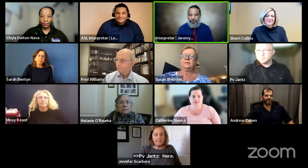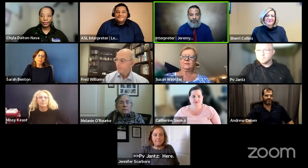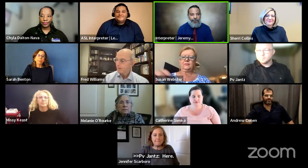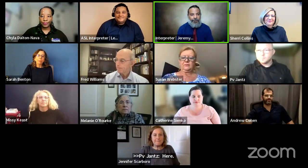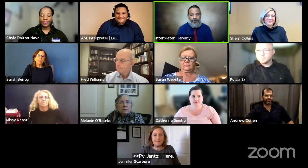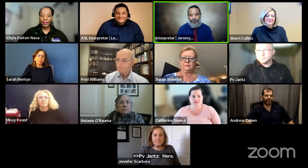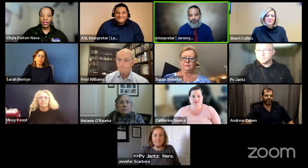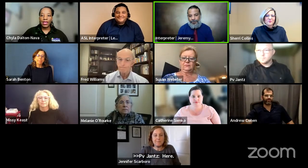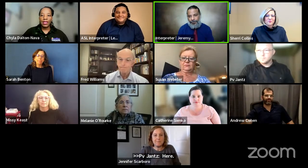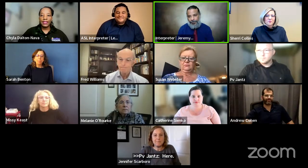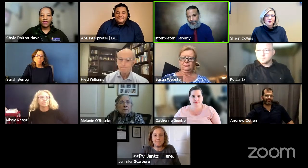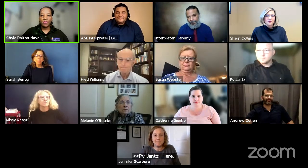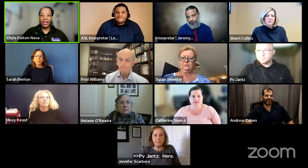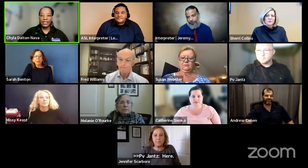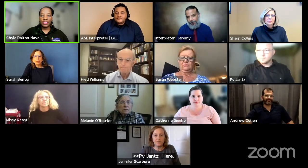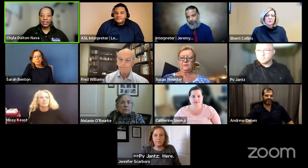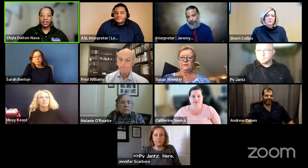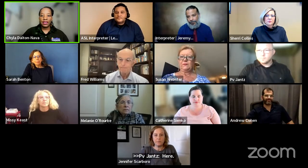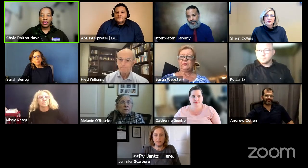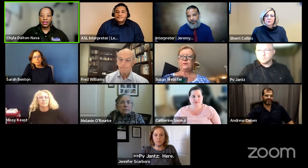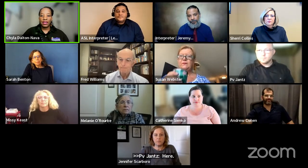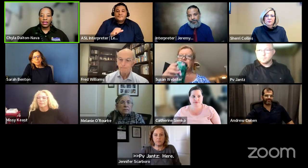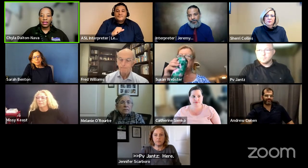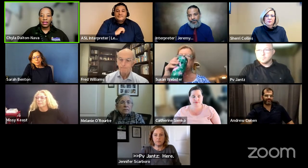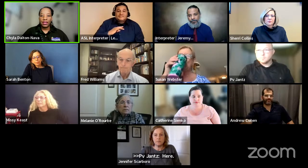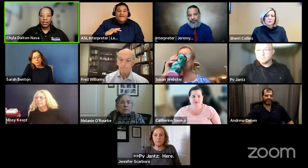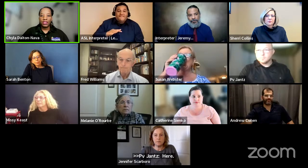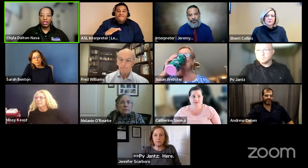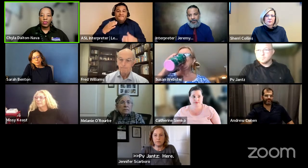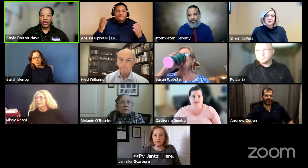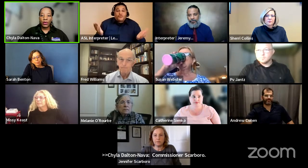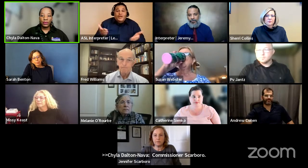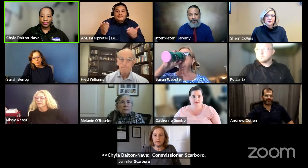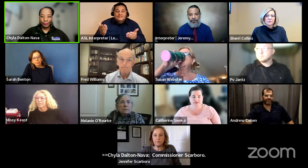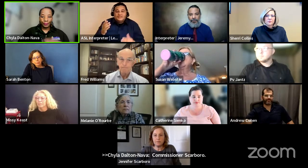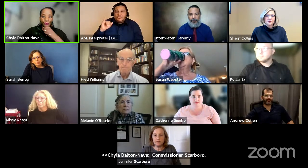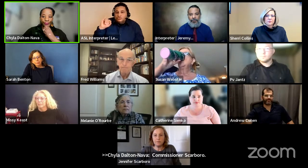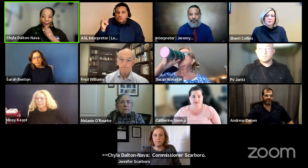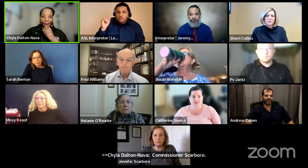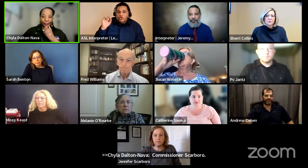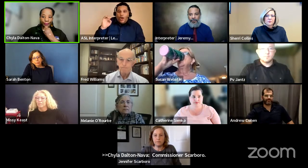Hello. Here. Staff present. Jeremy McCone.